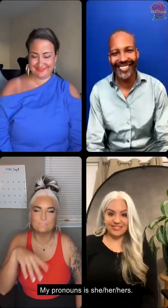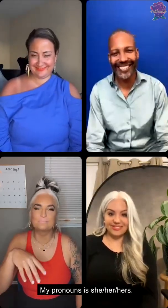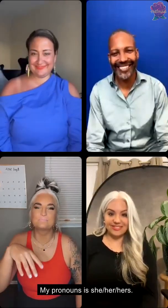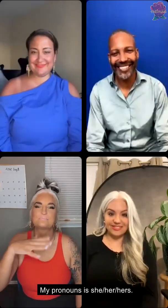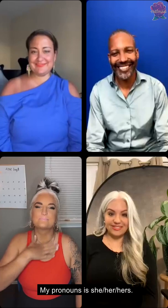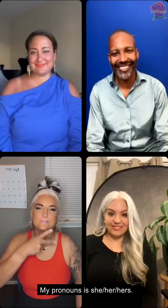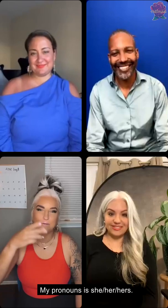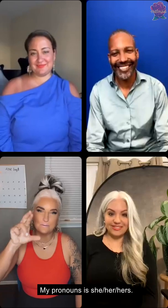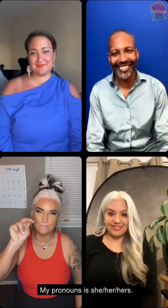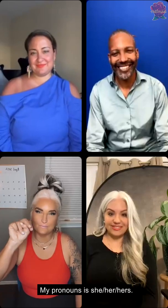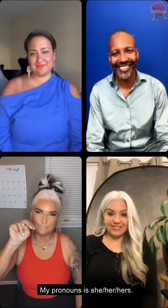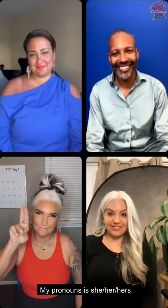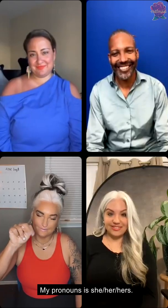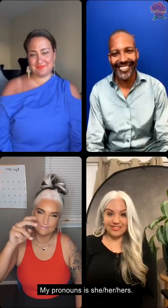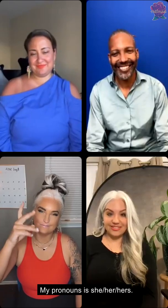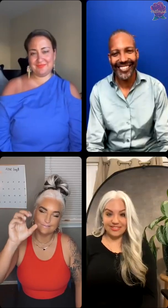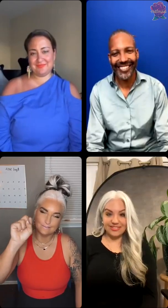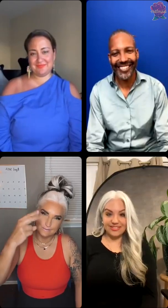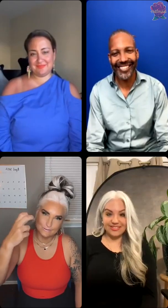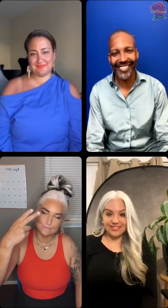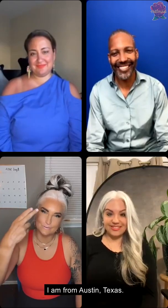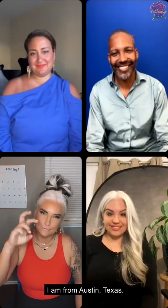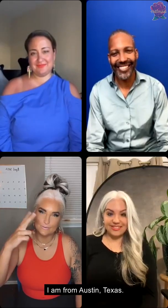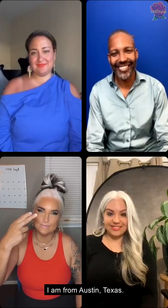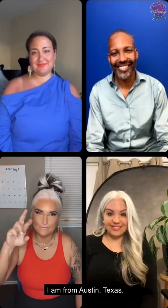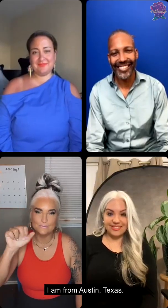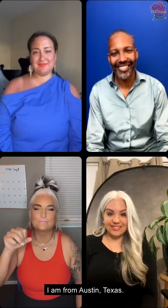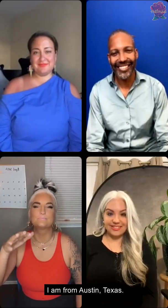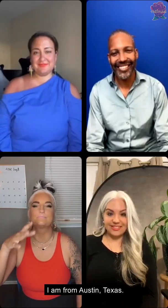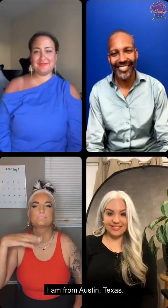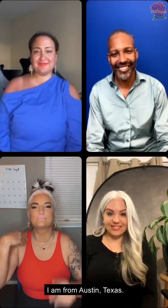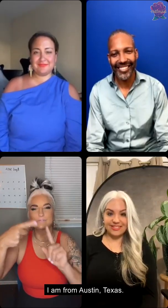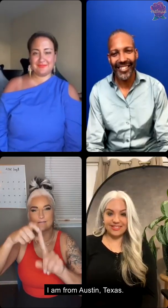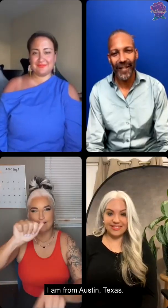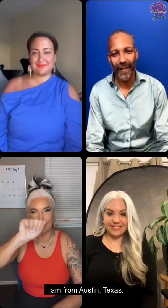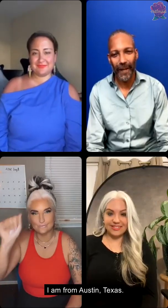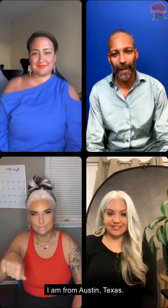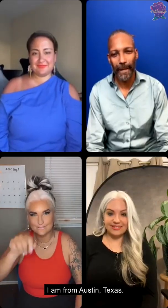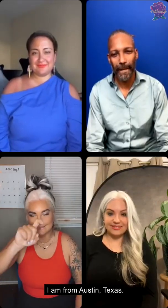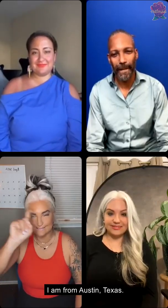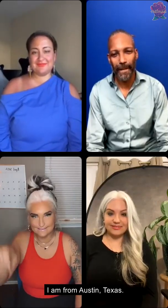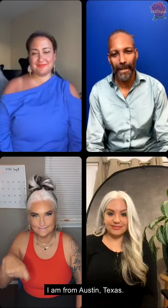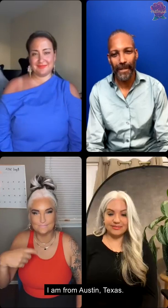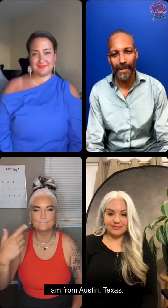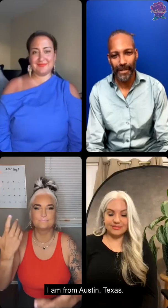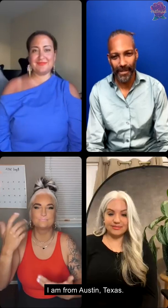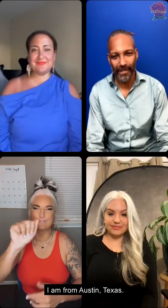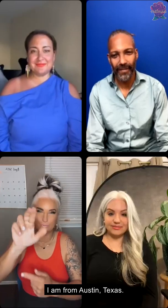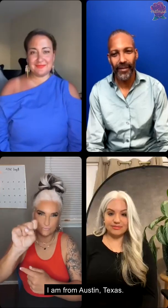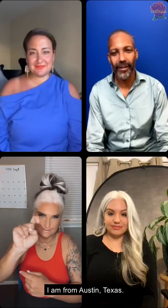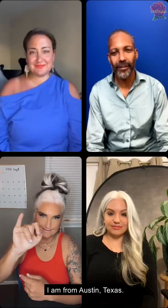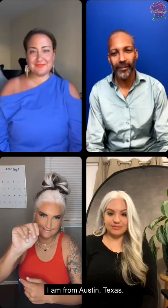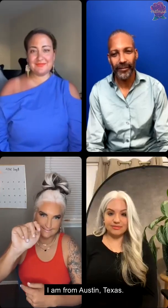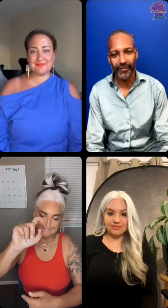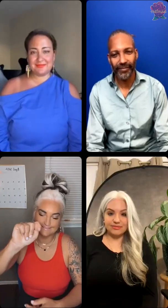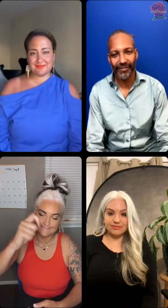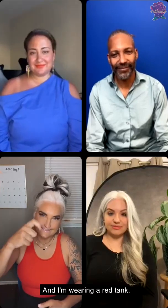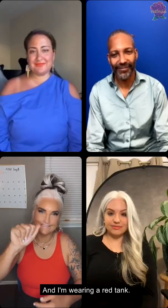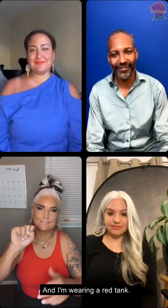My name is Kayla. My pronouns is she, her, and hers. I am from Austin, Texas,